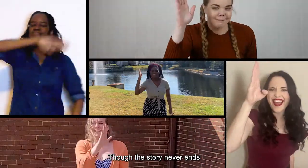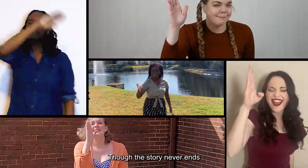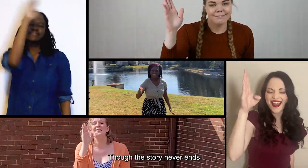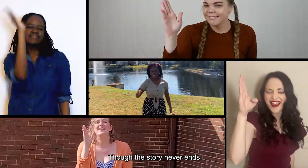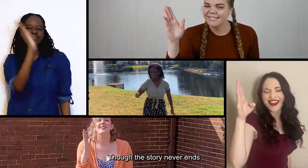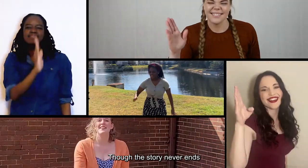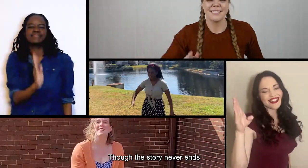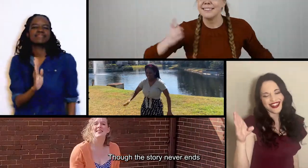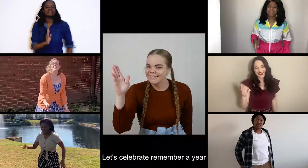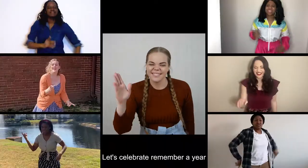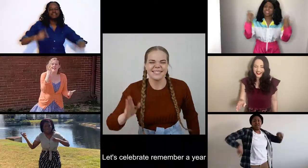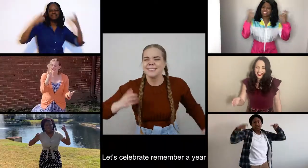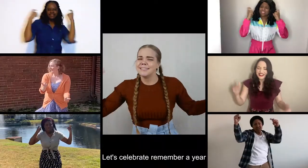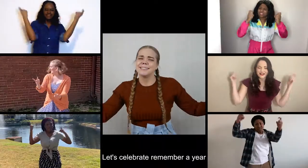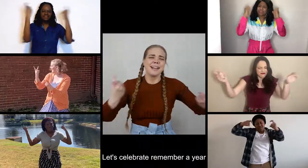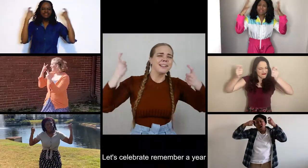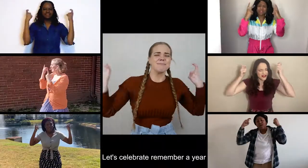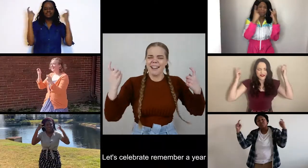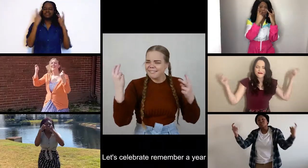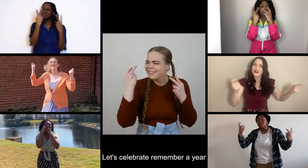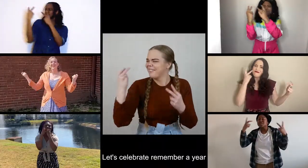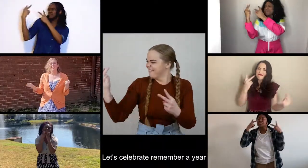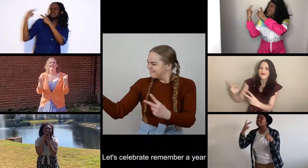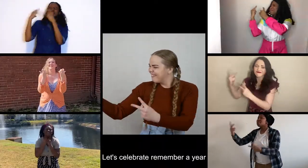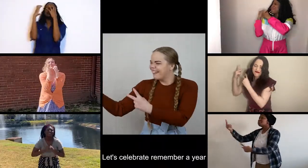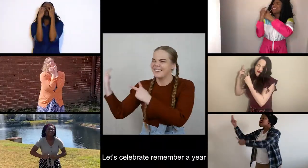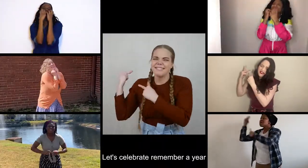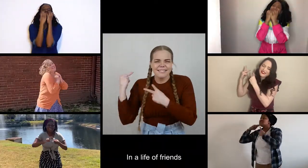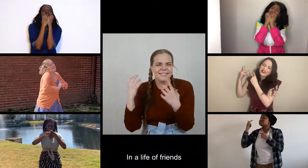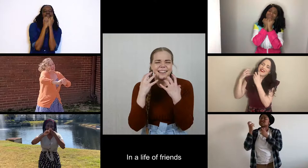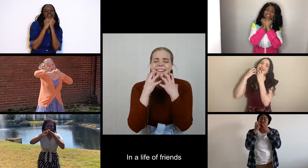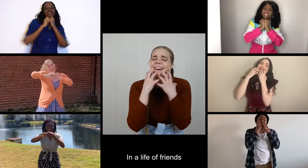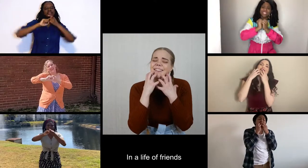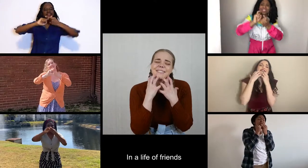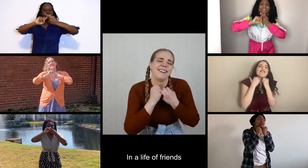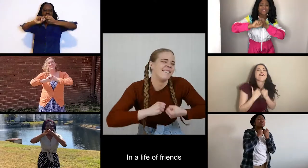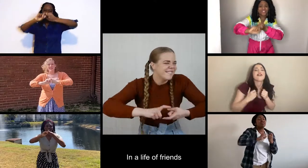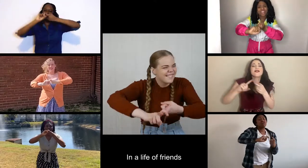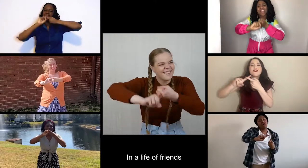hands West Celebrate, remember The year is the life of me